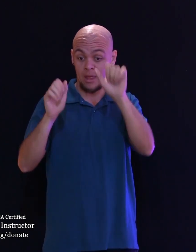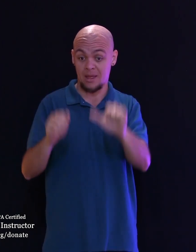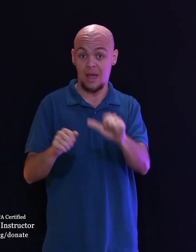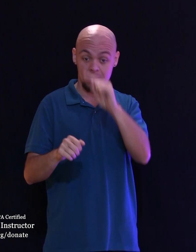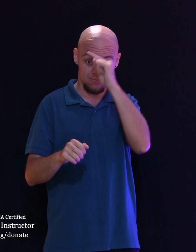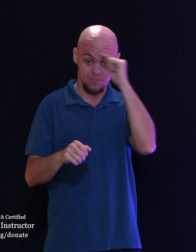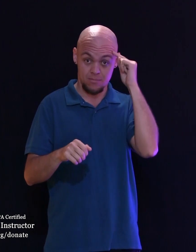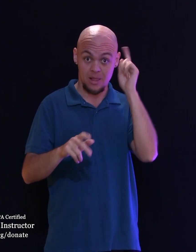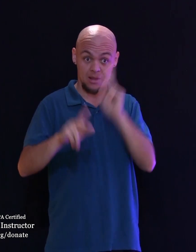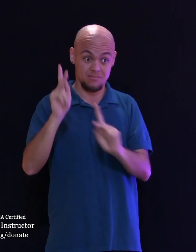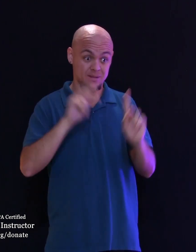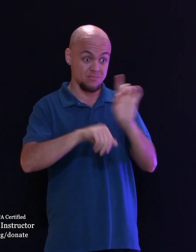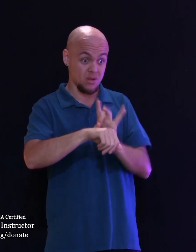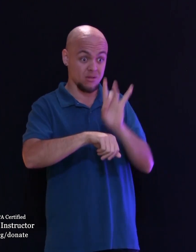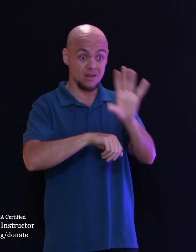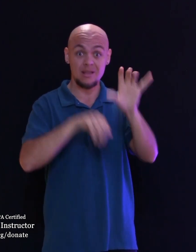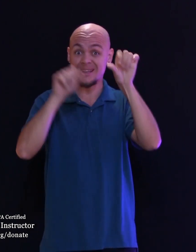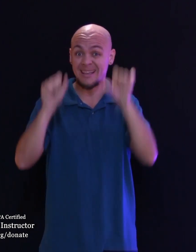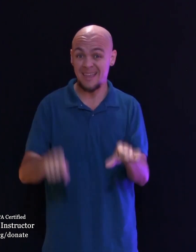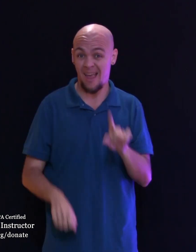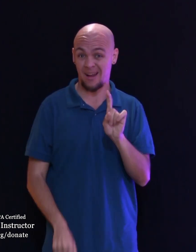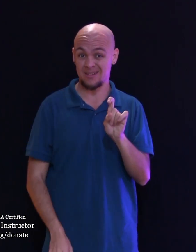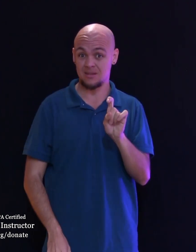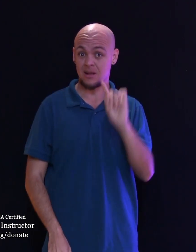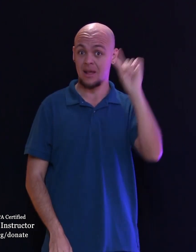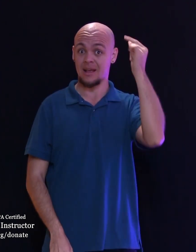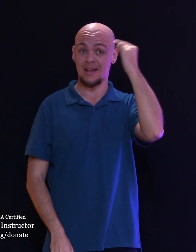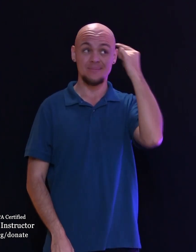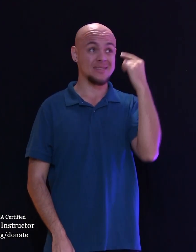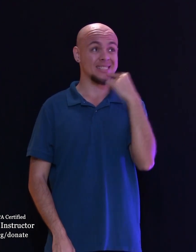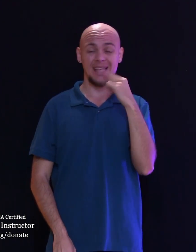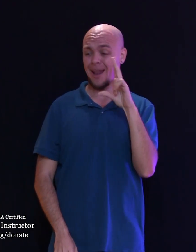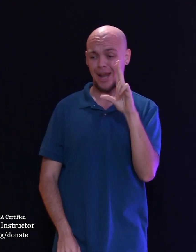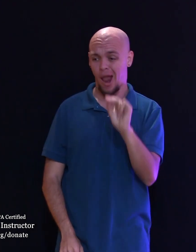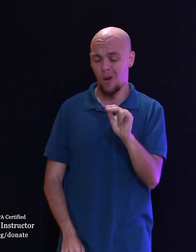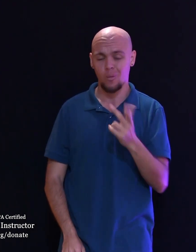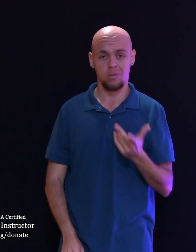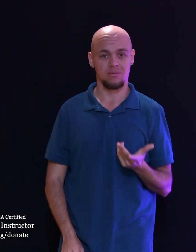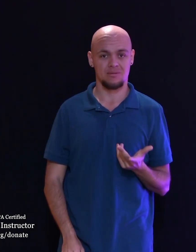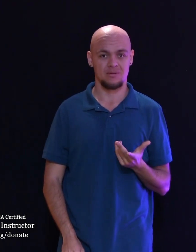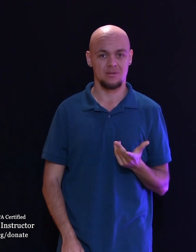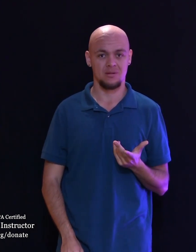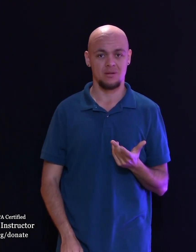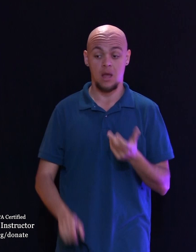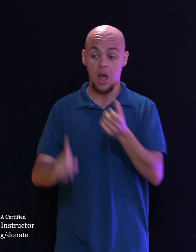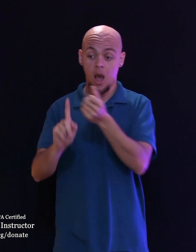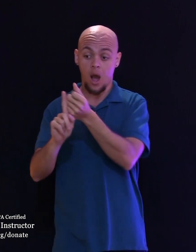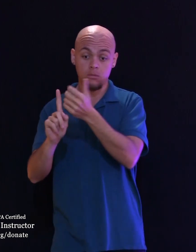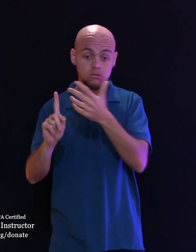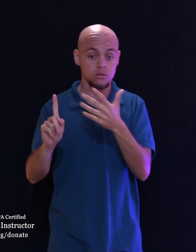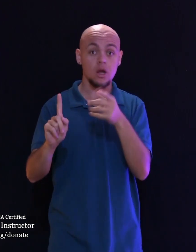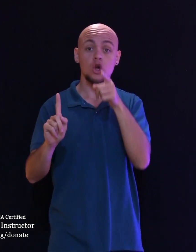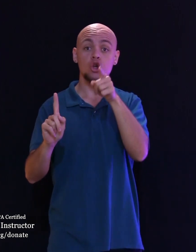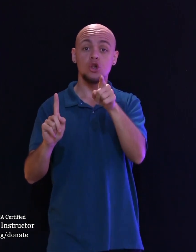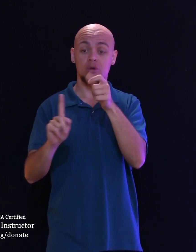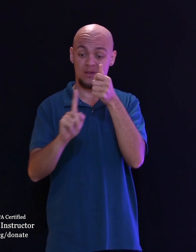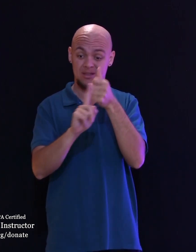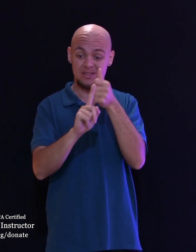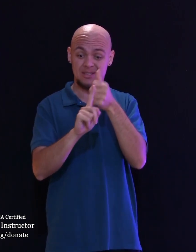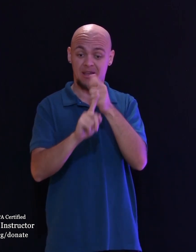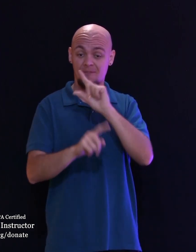black people? The government's already said no. Does it extend to the fact that you are a